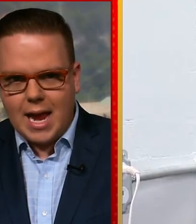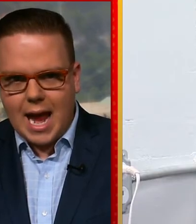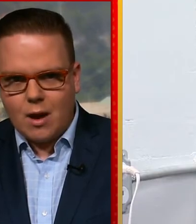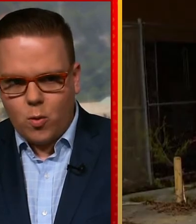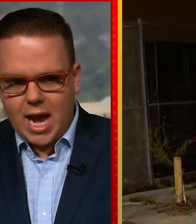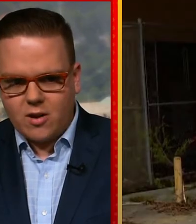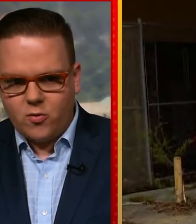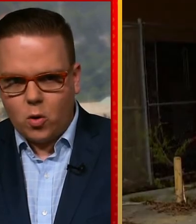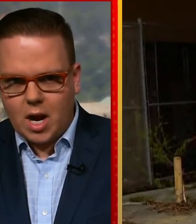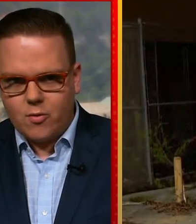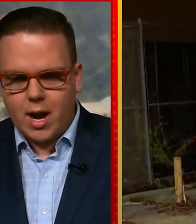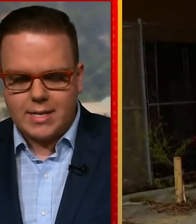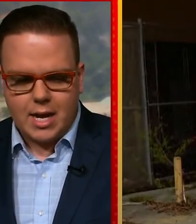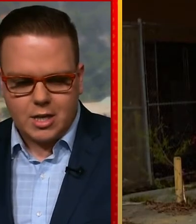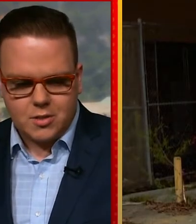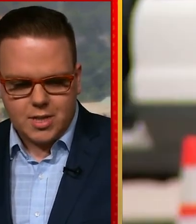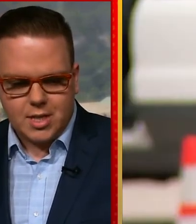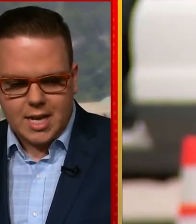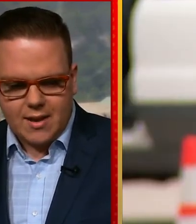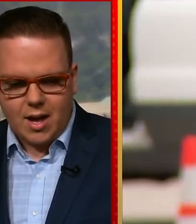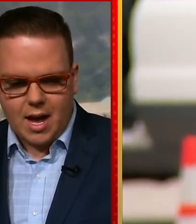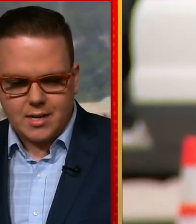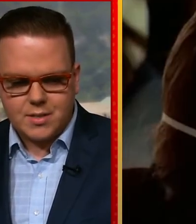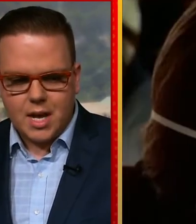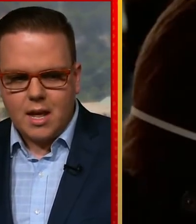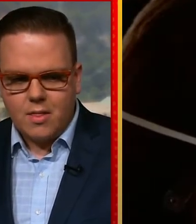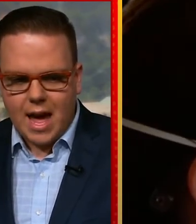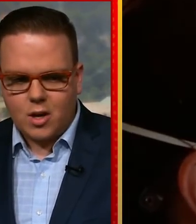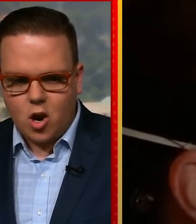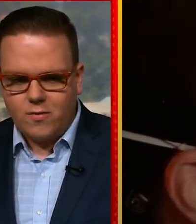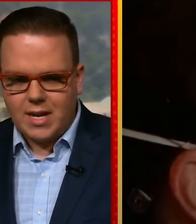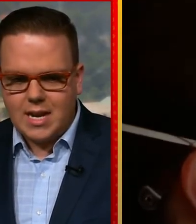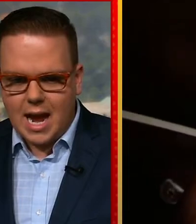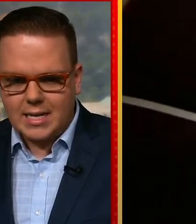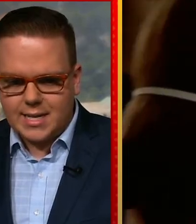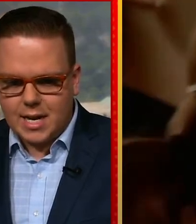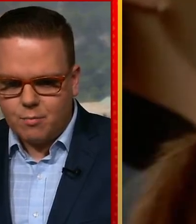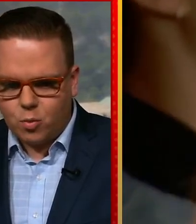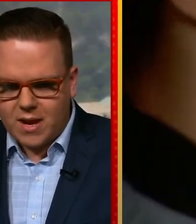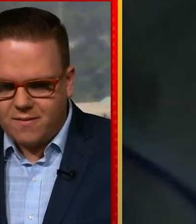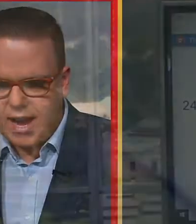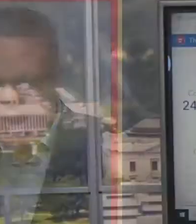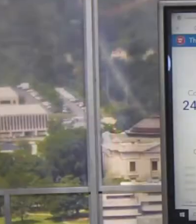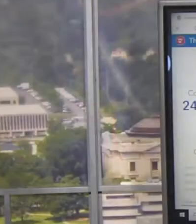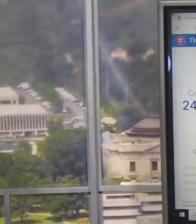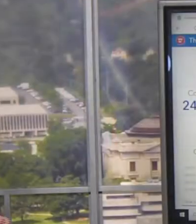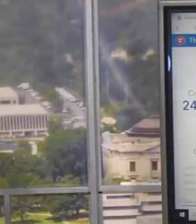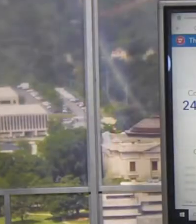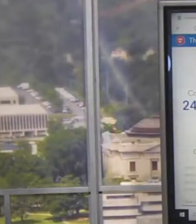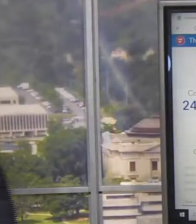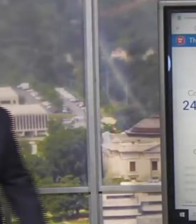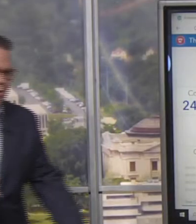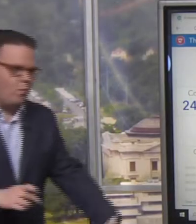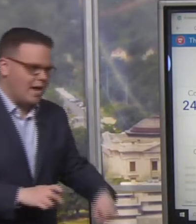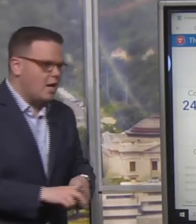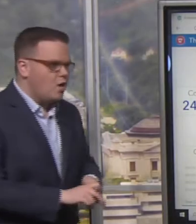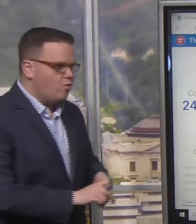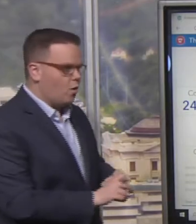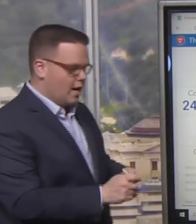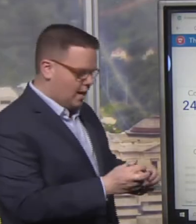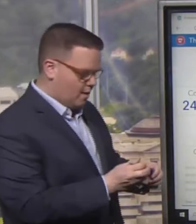by and wait for Governor Asa Hutchinson to give us that COVID-19 briefing. And as we stand by and